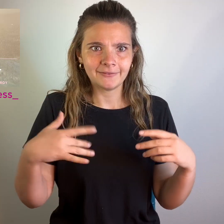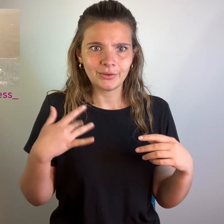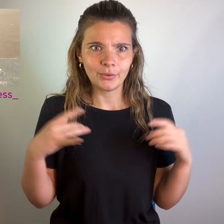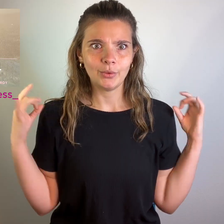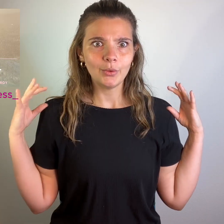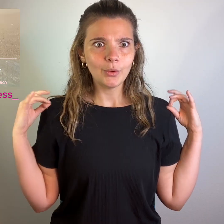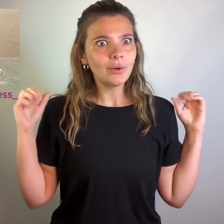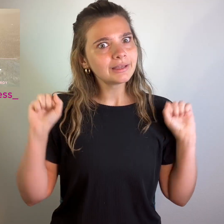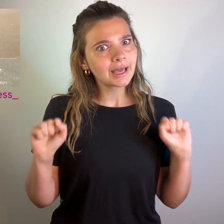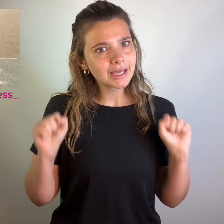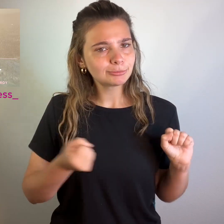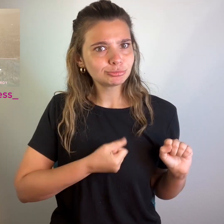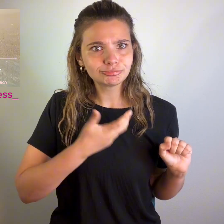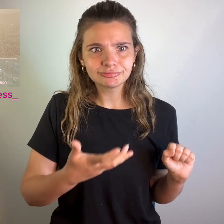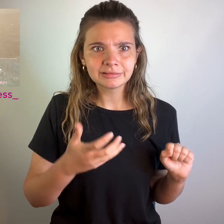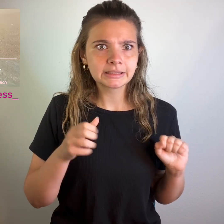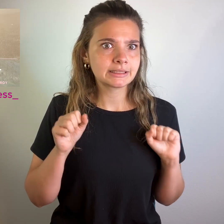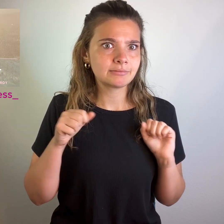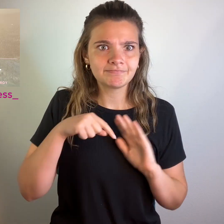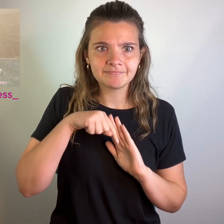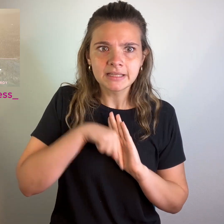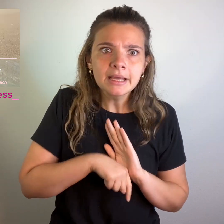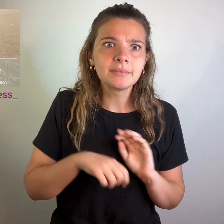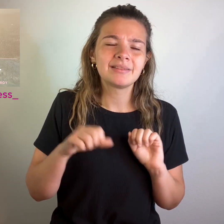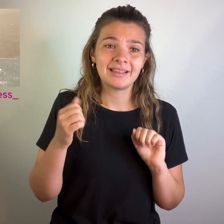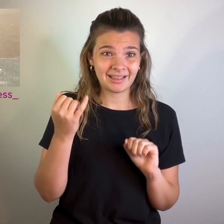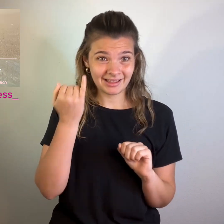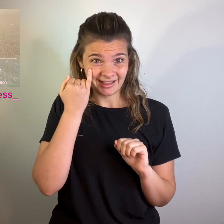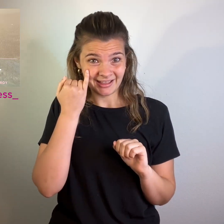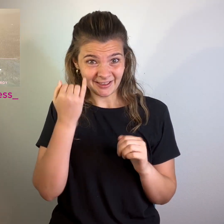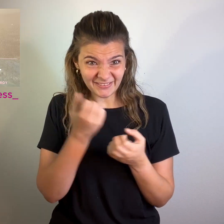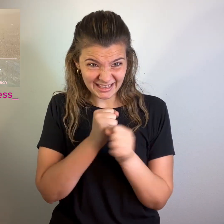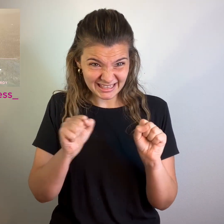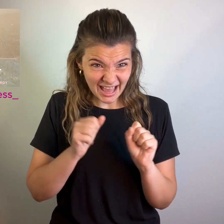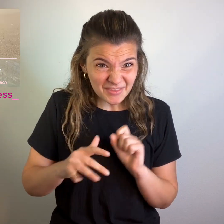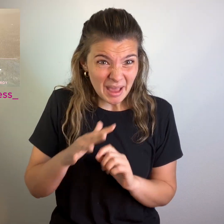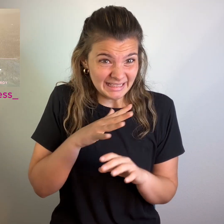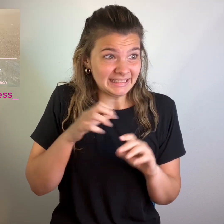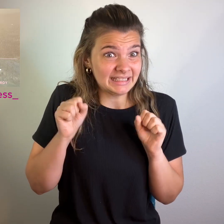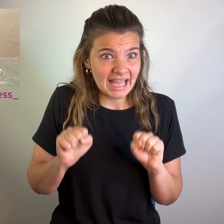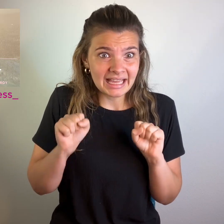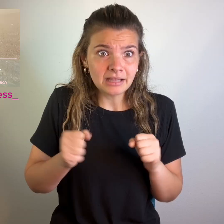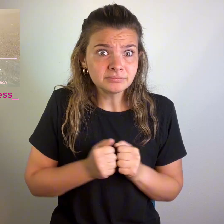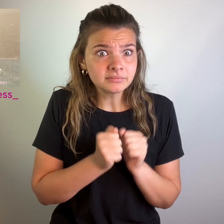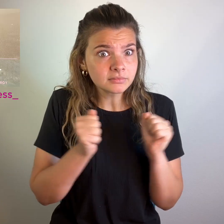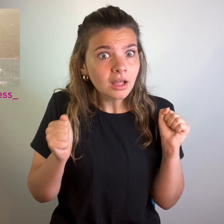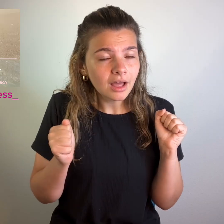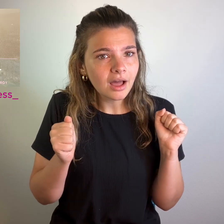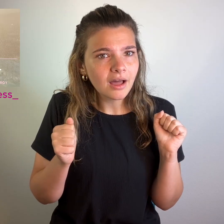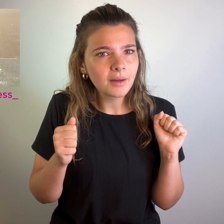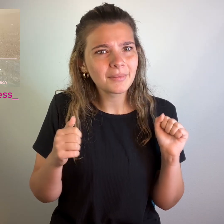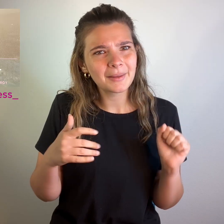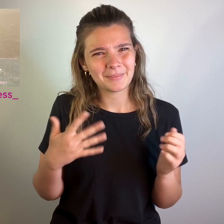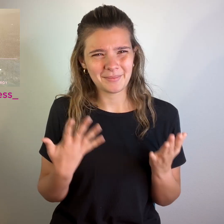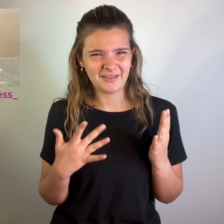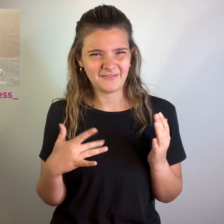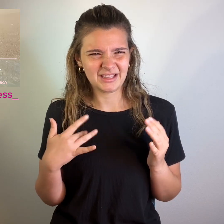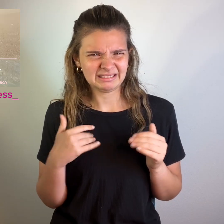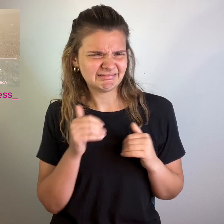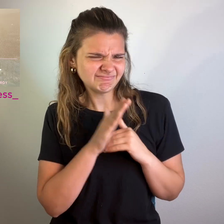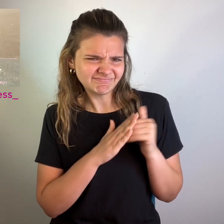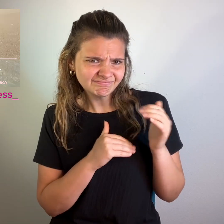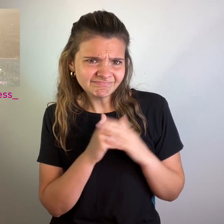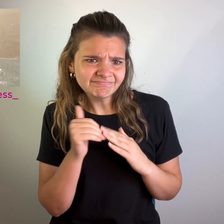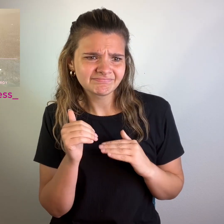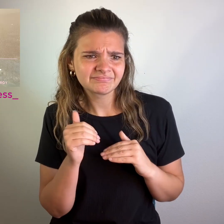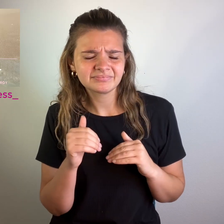can feel vulnerable. And when you feel vulnerable, you still can open up, but that might feel a little uncomfortable. And I